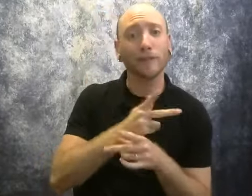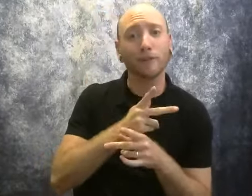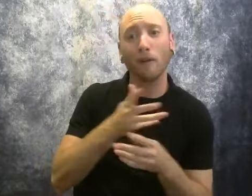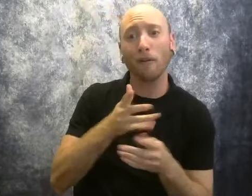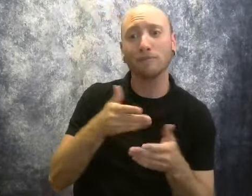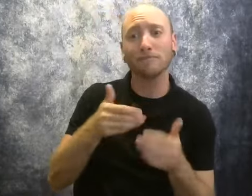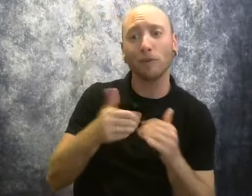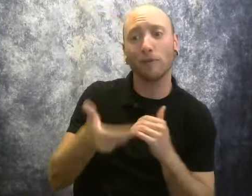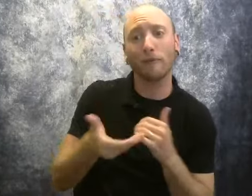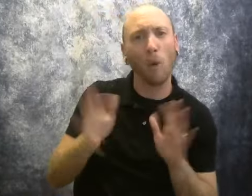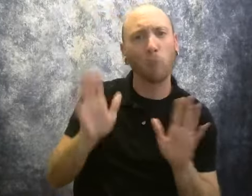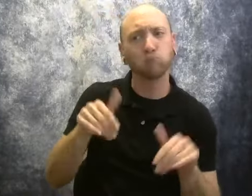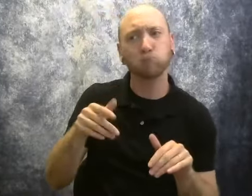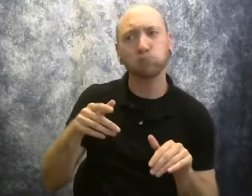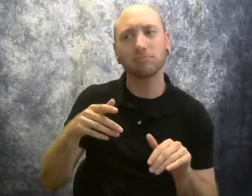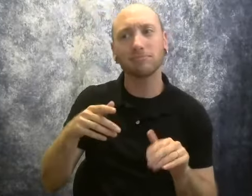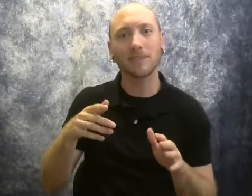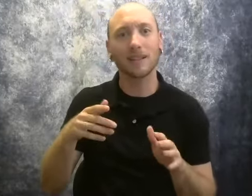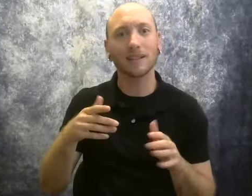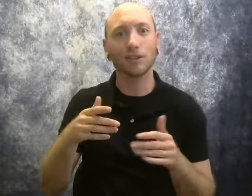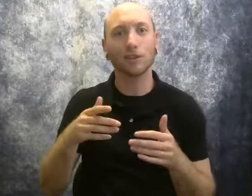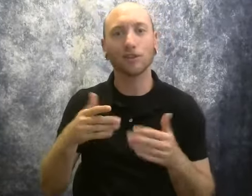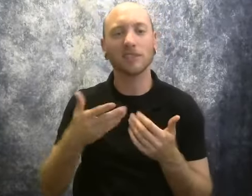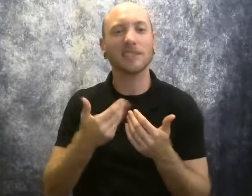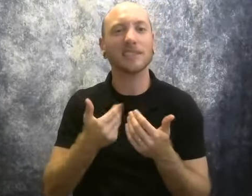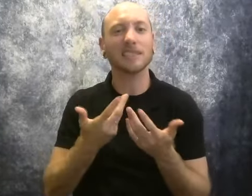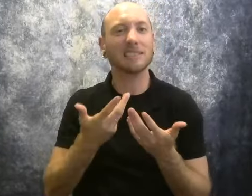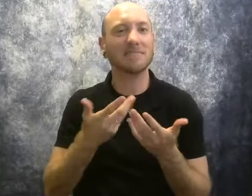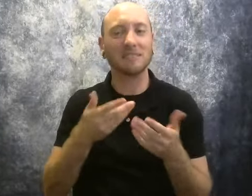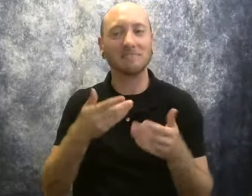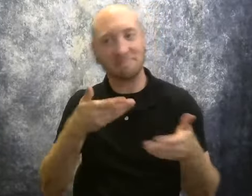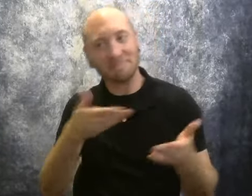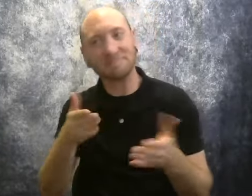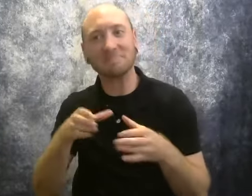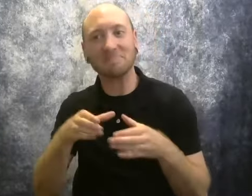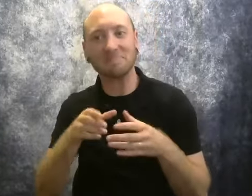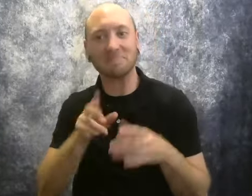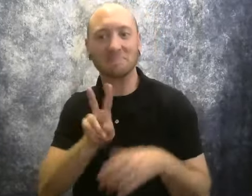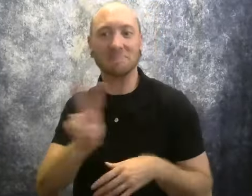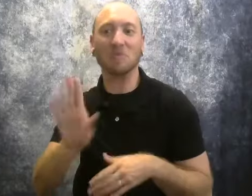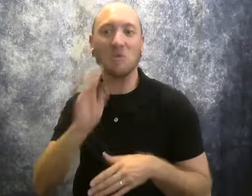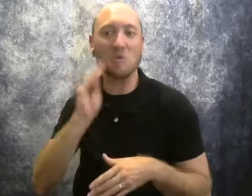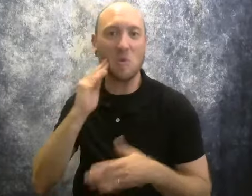Back to her place, which was pleasant. I didn't have to talk or work out a way to get that part of life satisfied in that